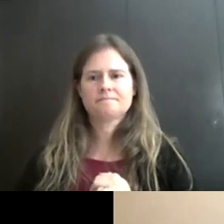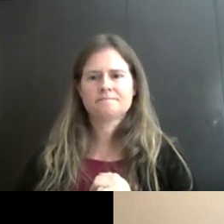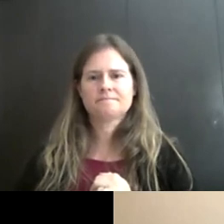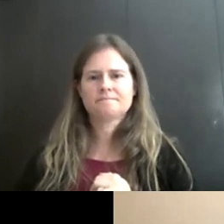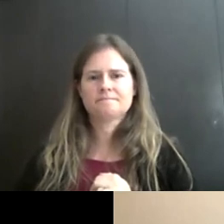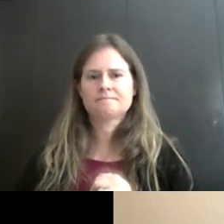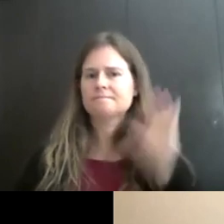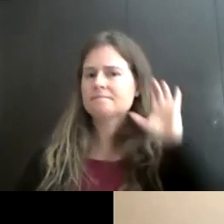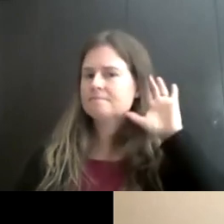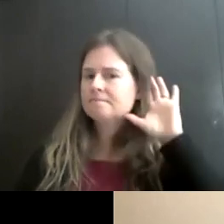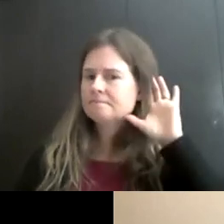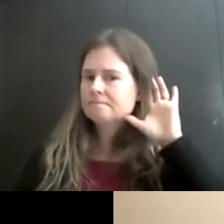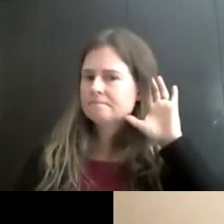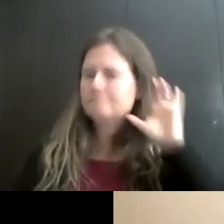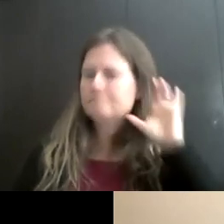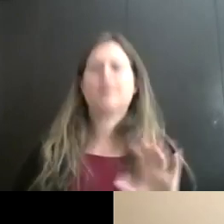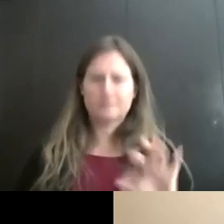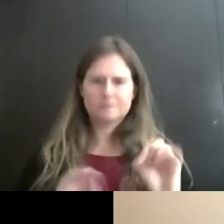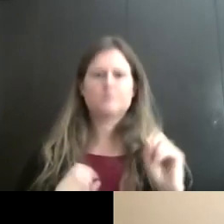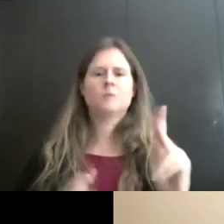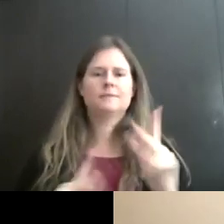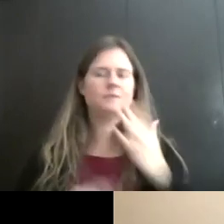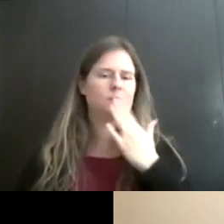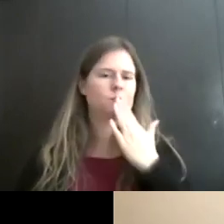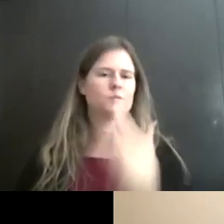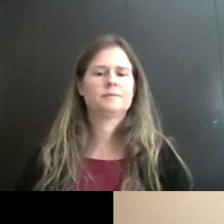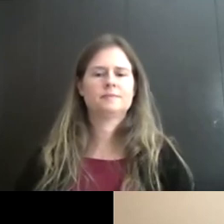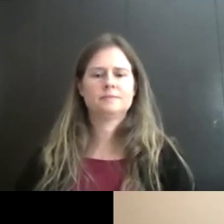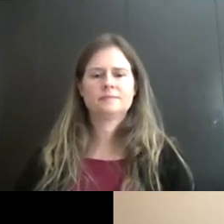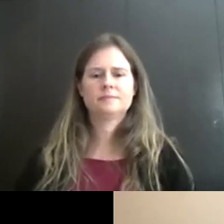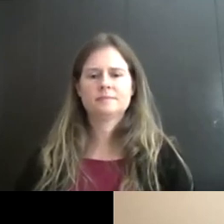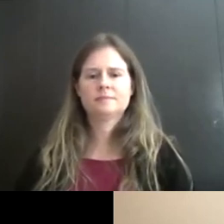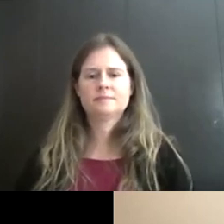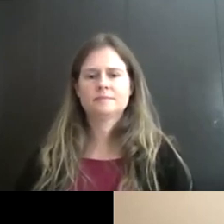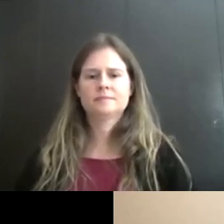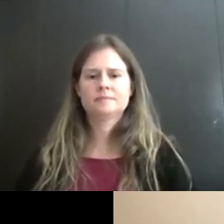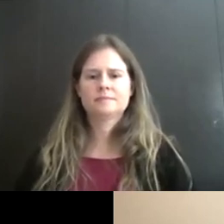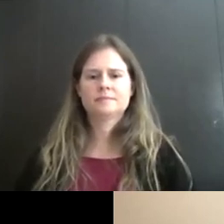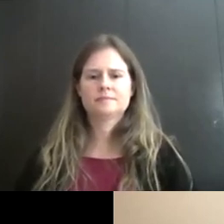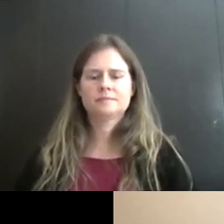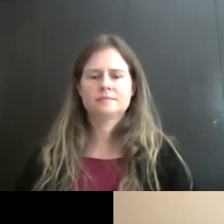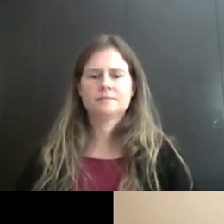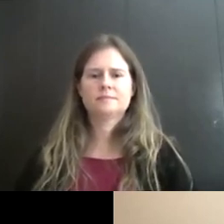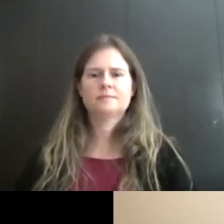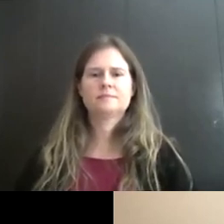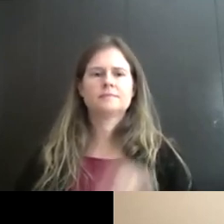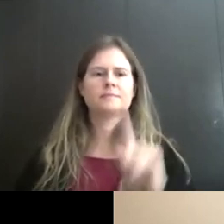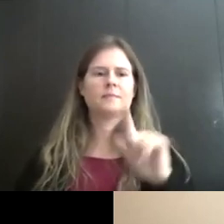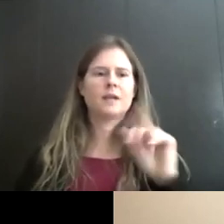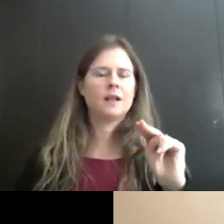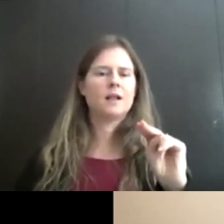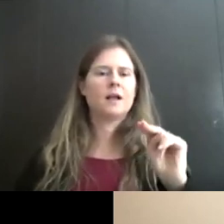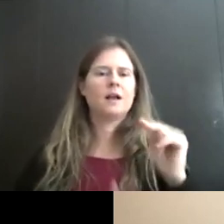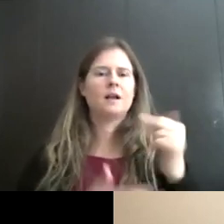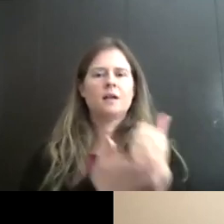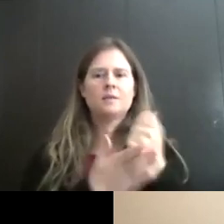You're muted. Oh, there we go. Thank you. Very quickly, Alan helped me to understand a mystery, Sarah. It was